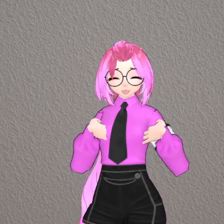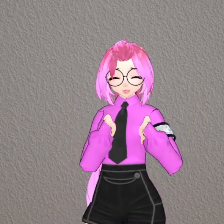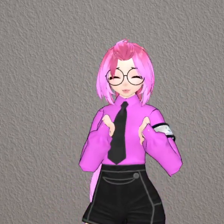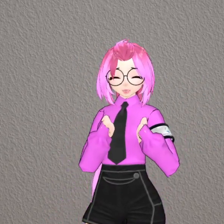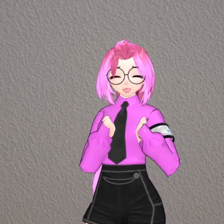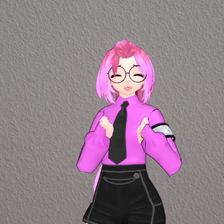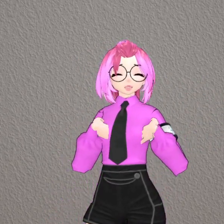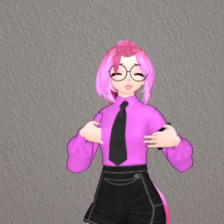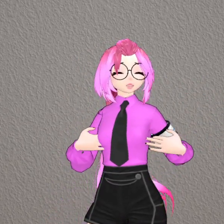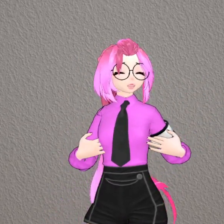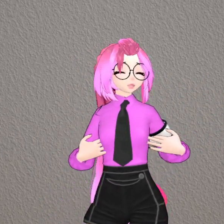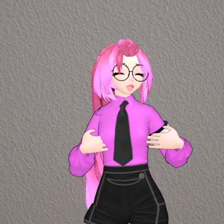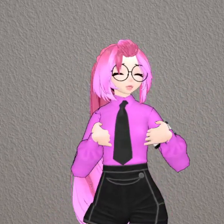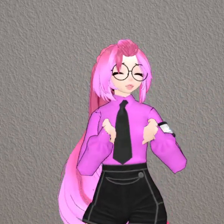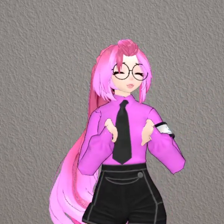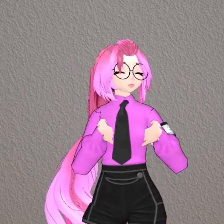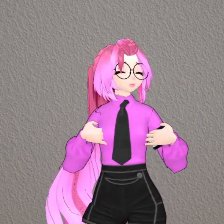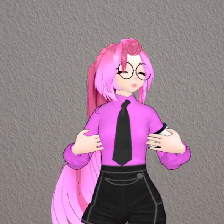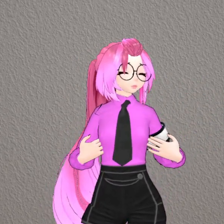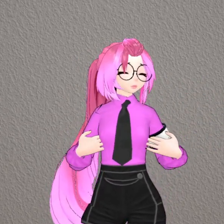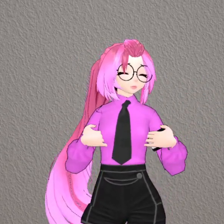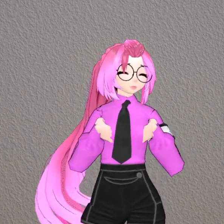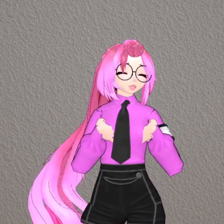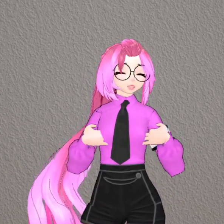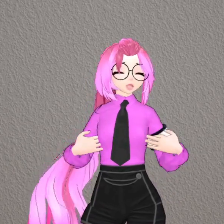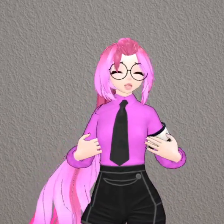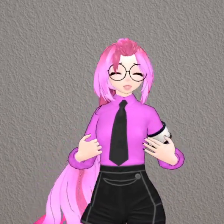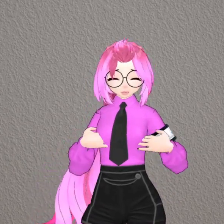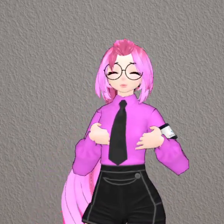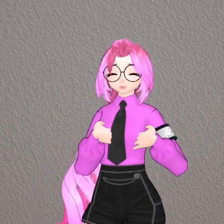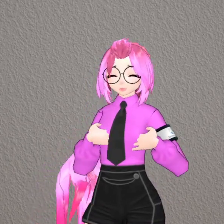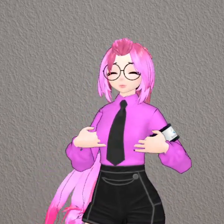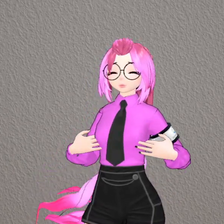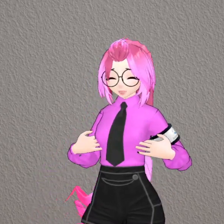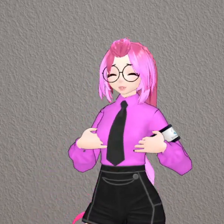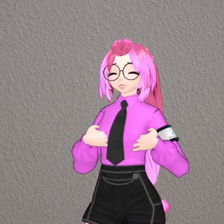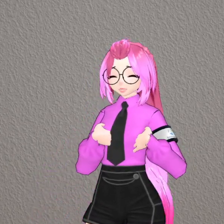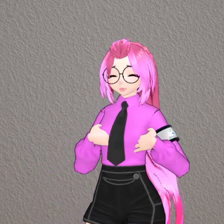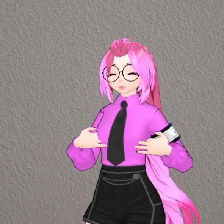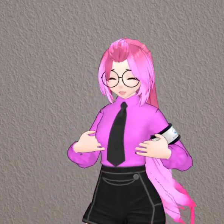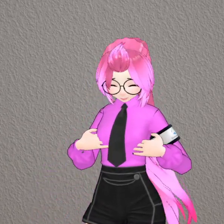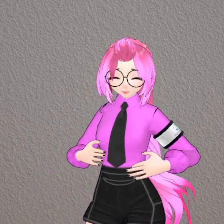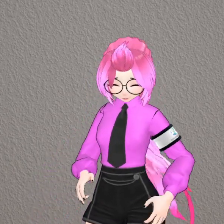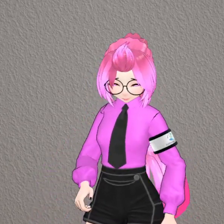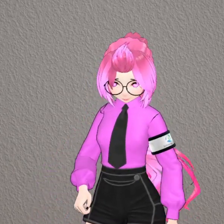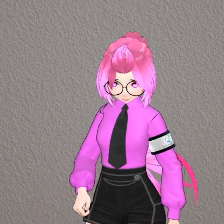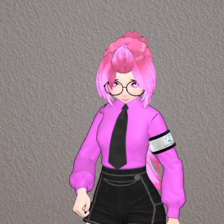you're moving in and out. Yes, perfect.